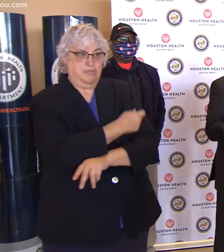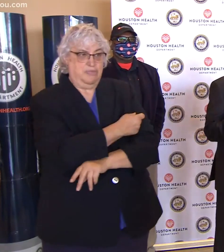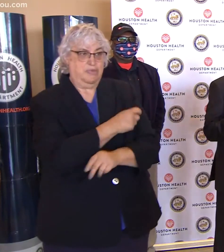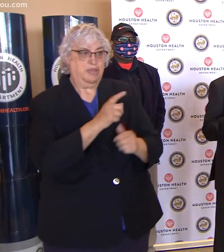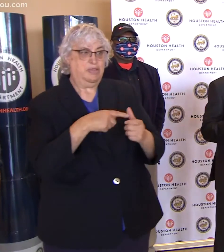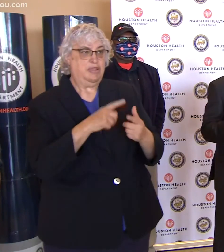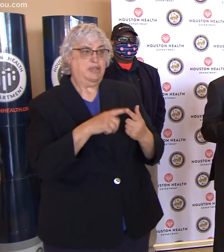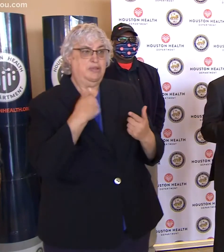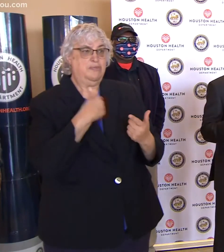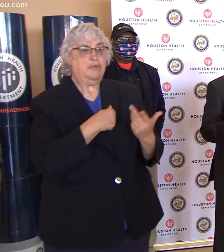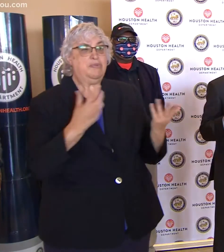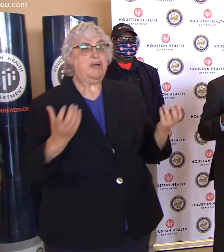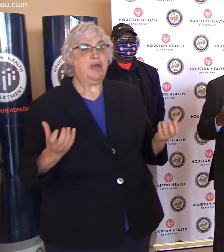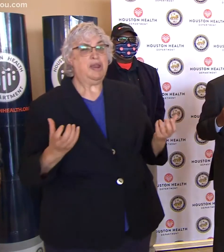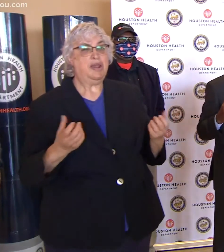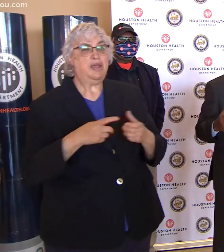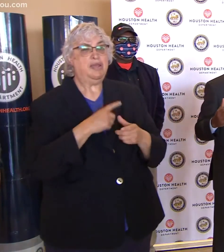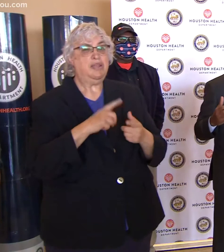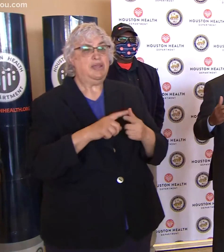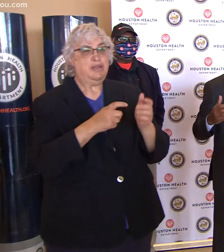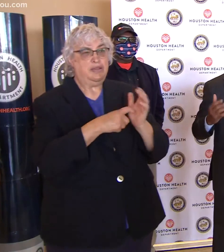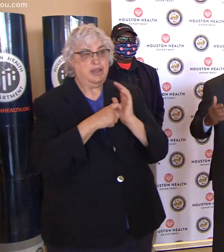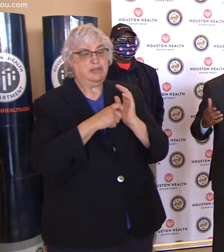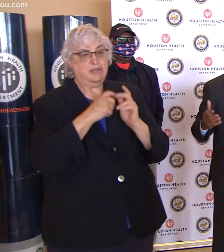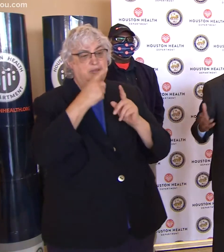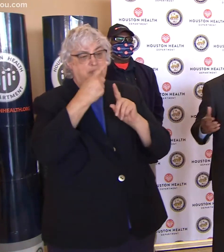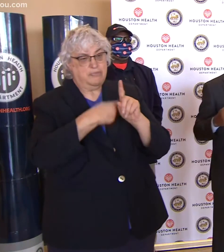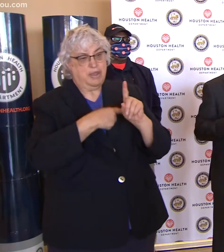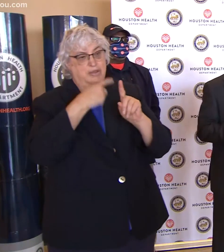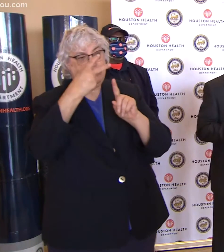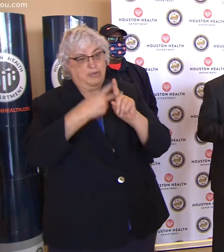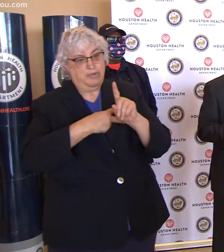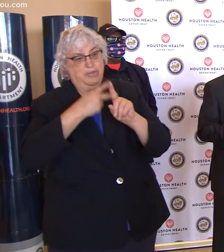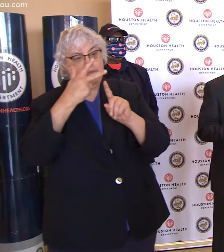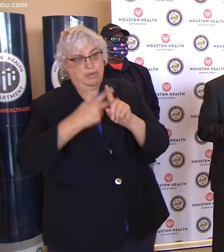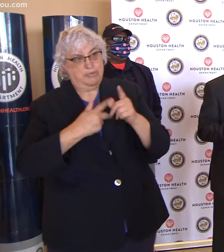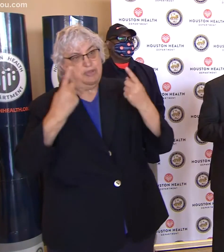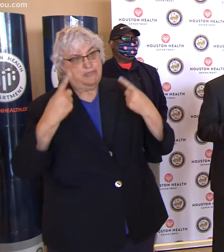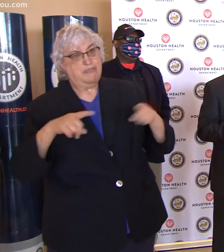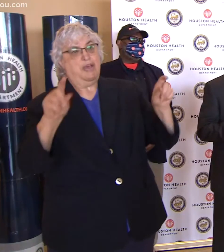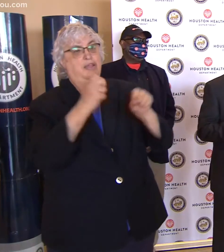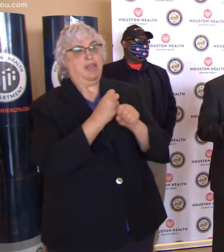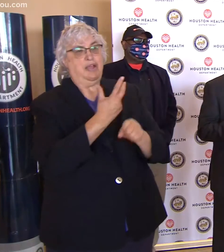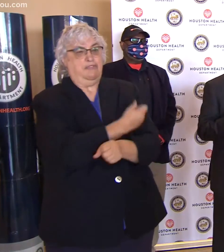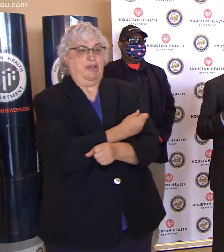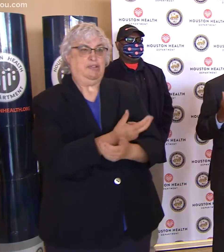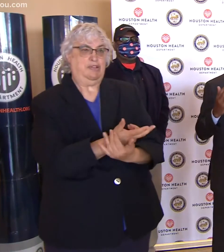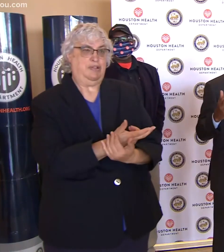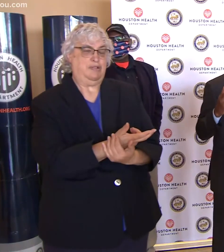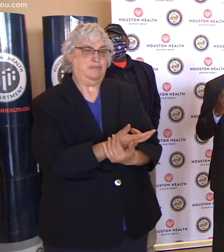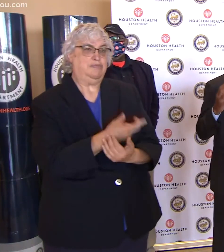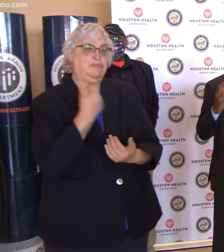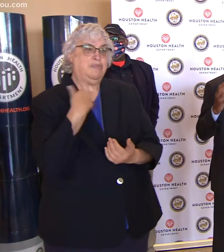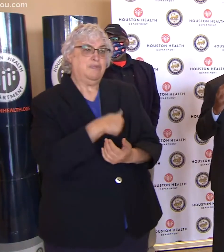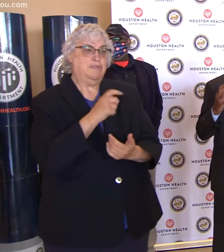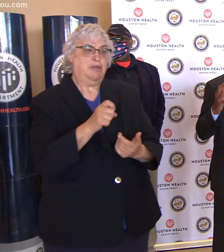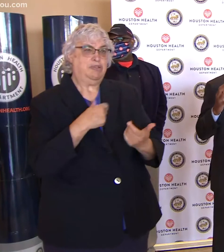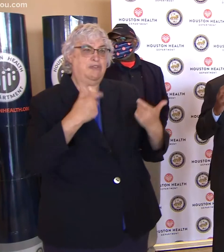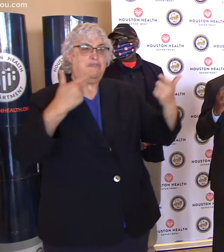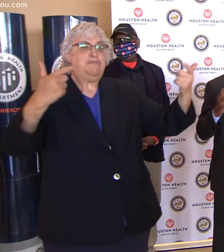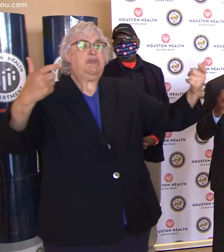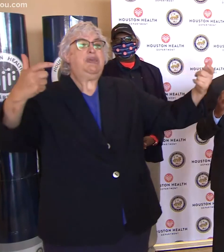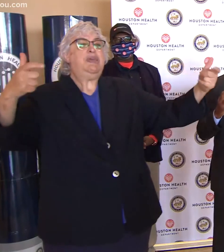then they say we want it, and then it takes several weeks, if not months, in order to get the vaccine to them. So we have to have the mega